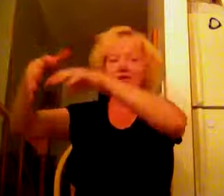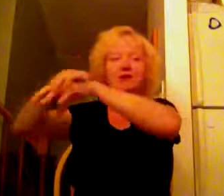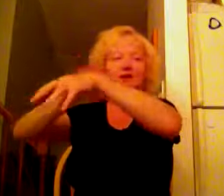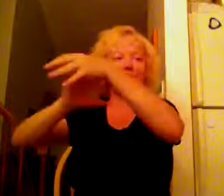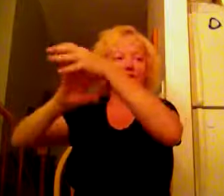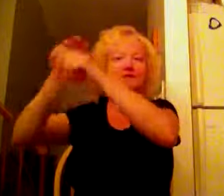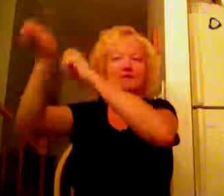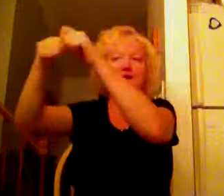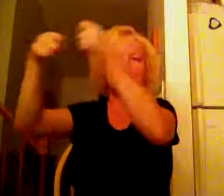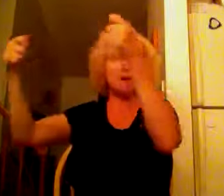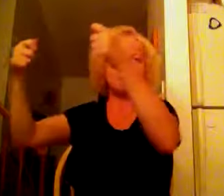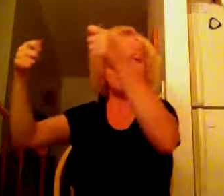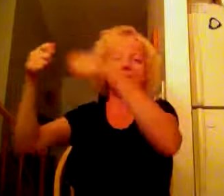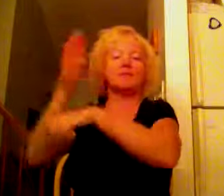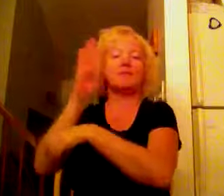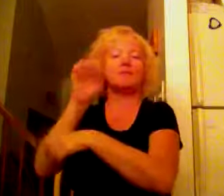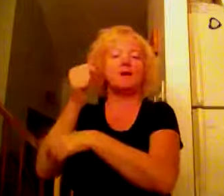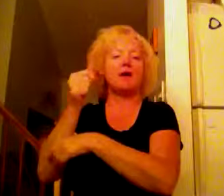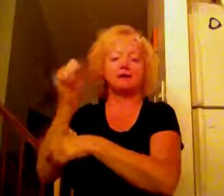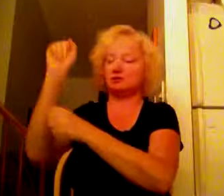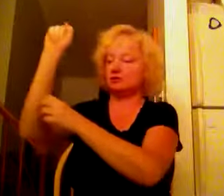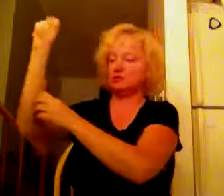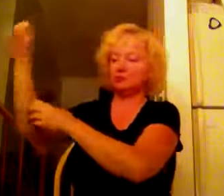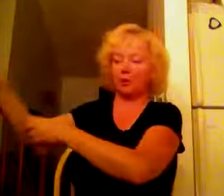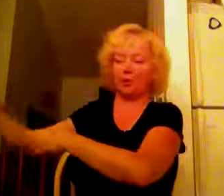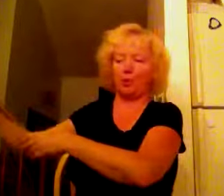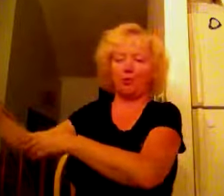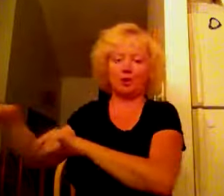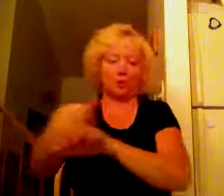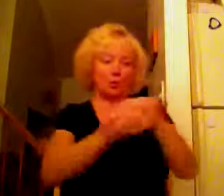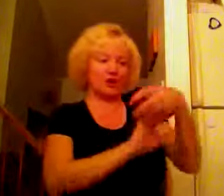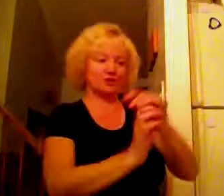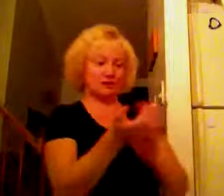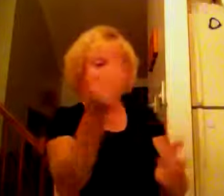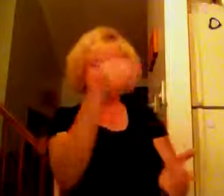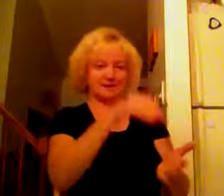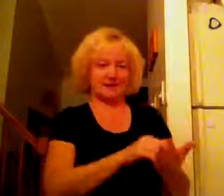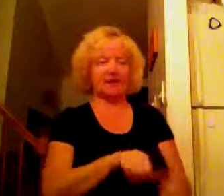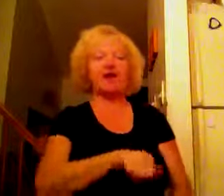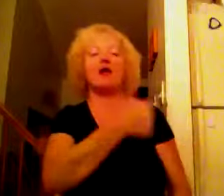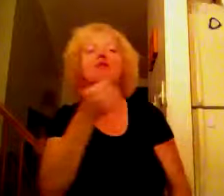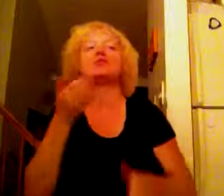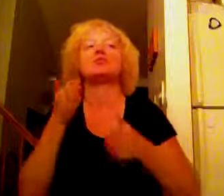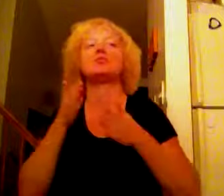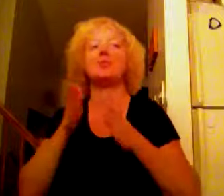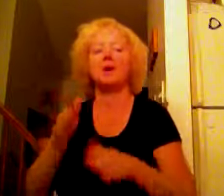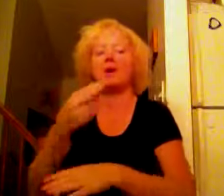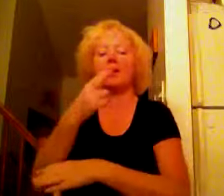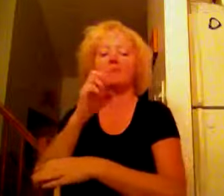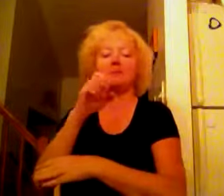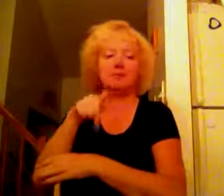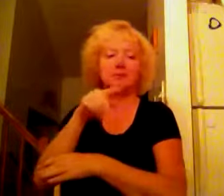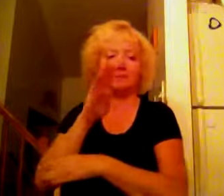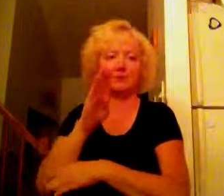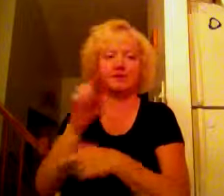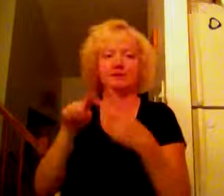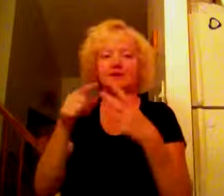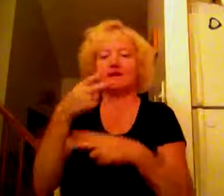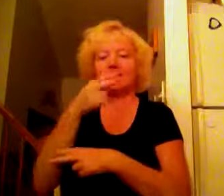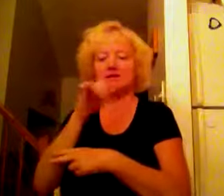bag, then wash your hands again. Another way that infectious diseases such as hepatitis B and HIV can be spread in the